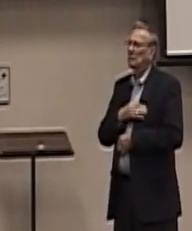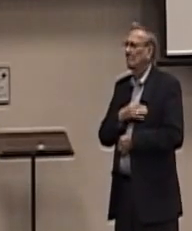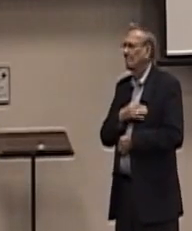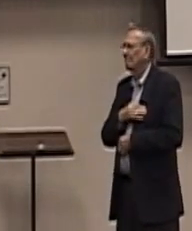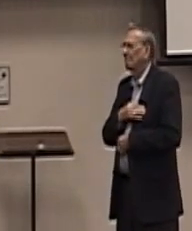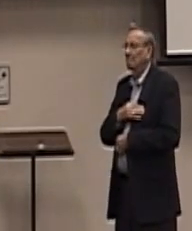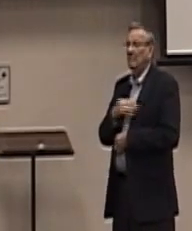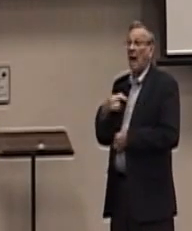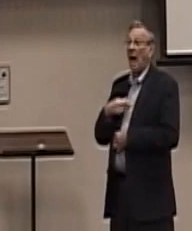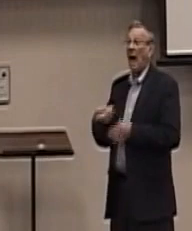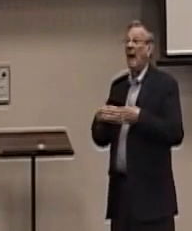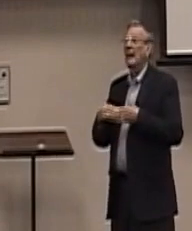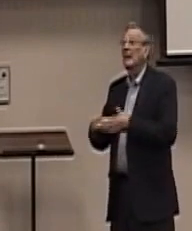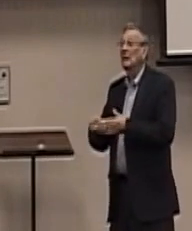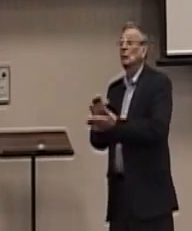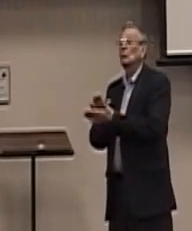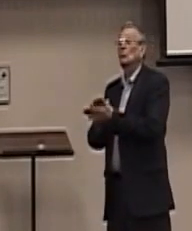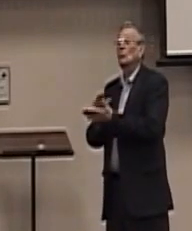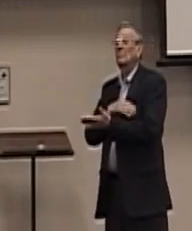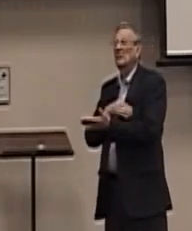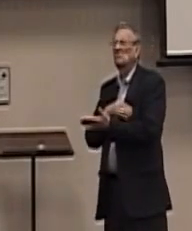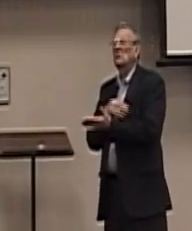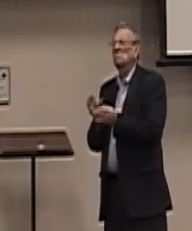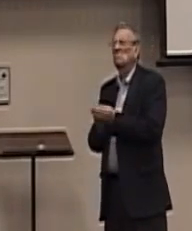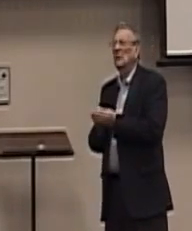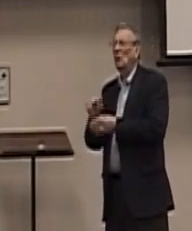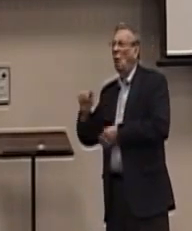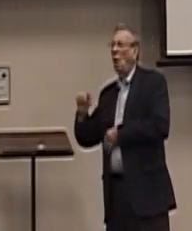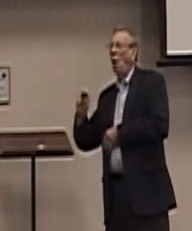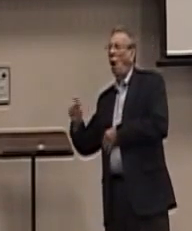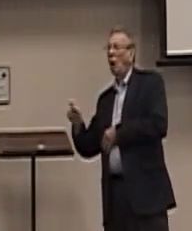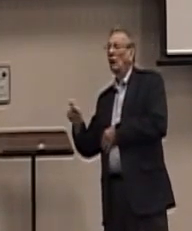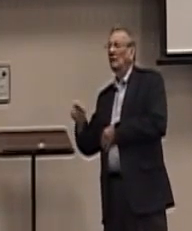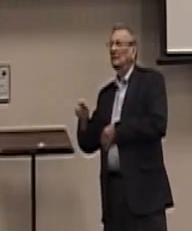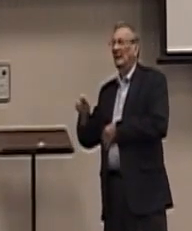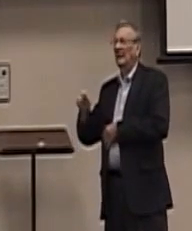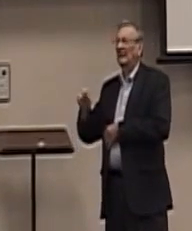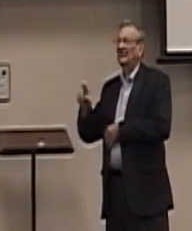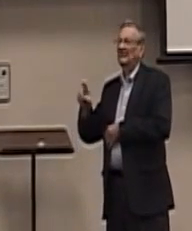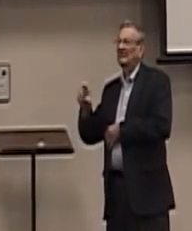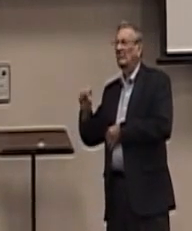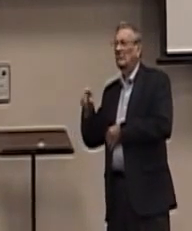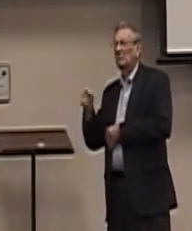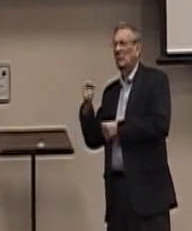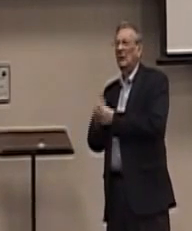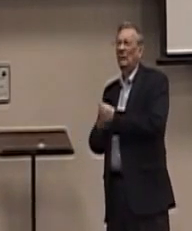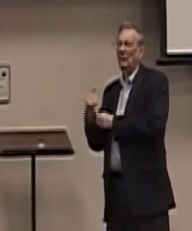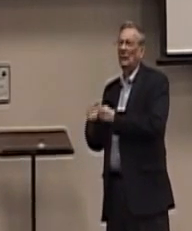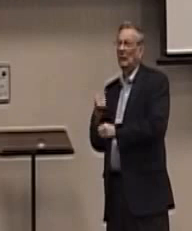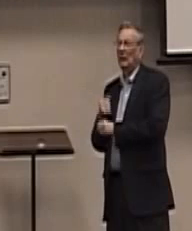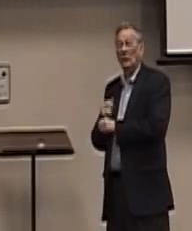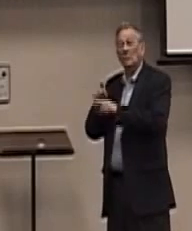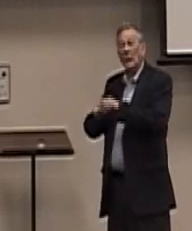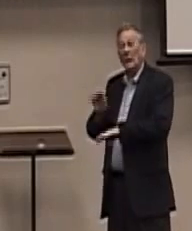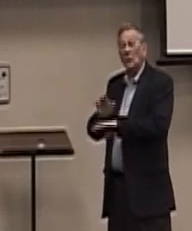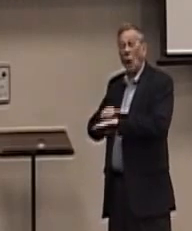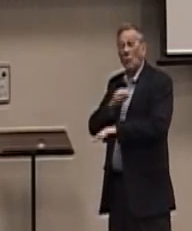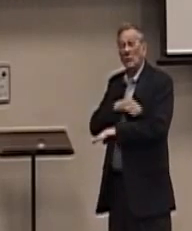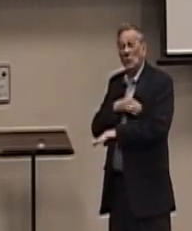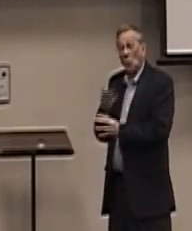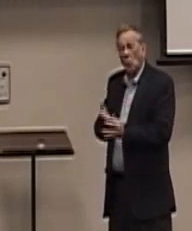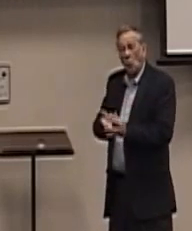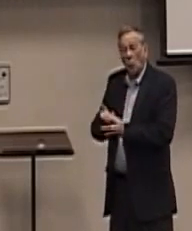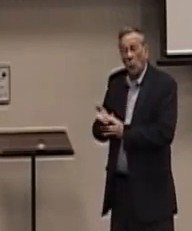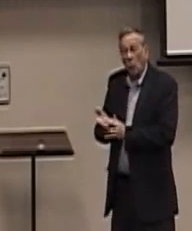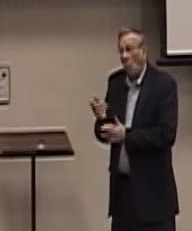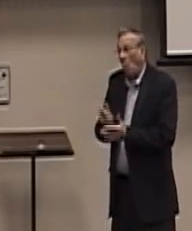I get to lead the School of Missions. We usually meet between August and December every year, though sometimes, depending upon the missionaries who want to go through and kind of